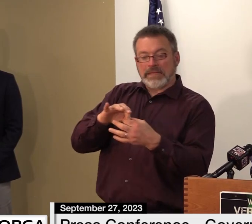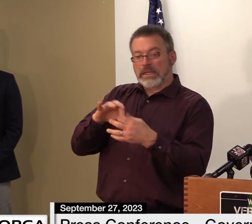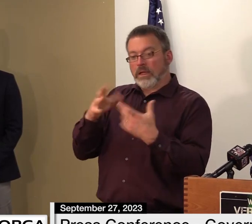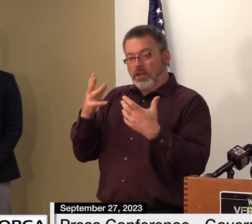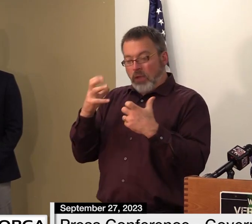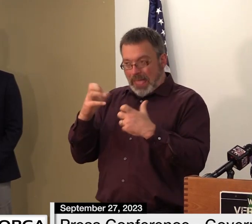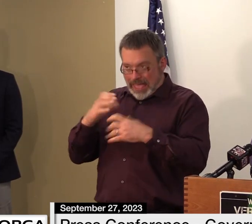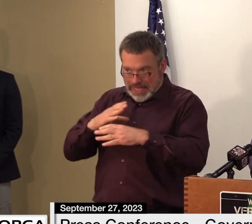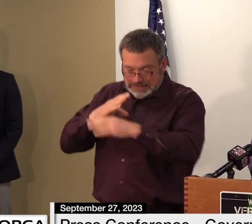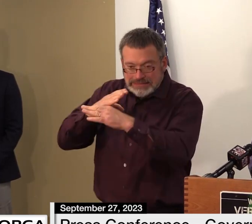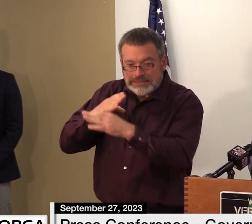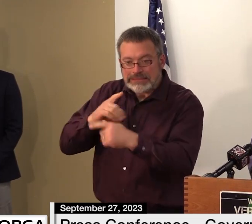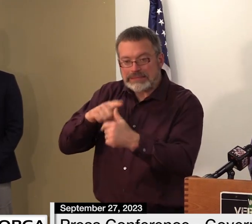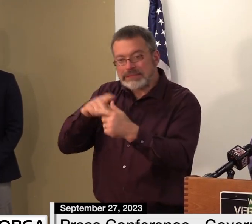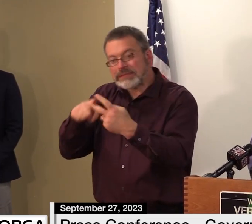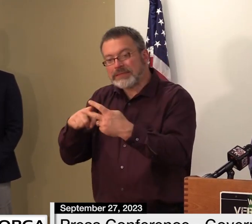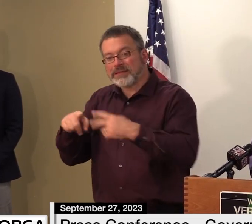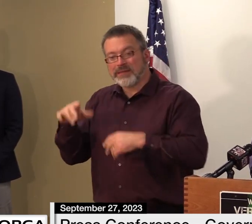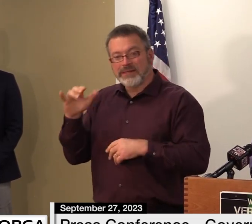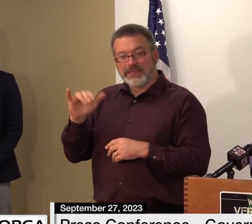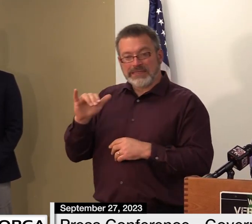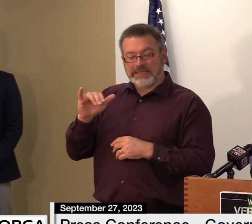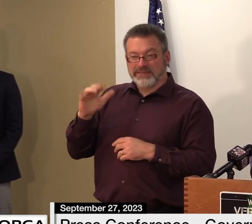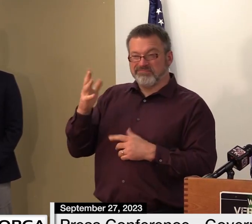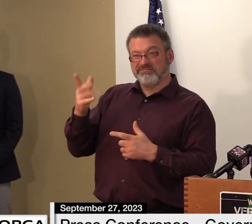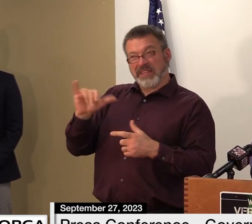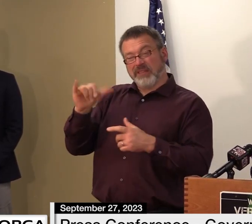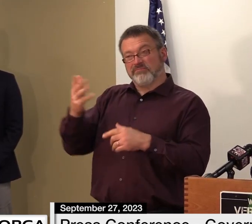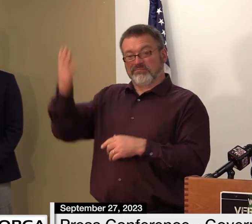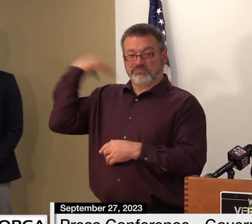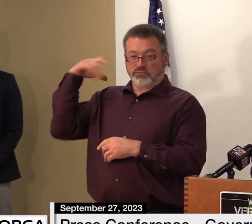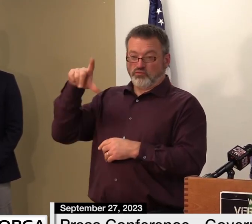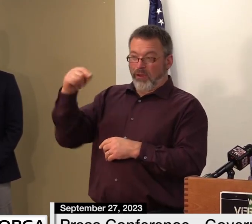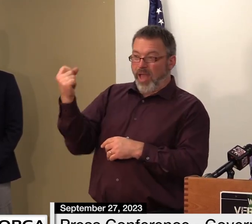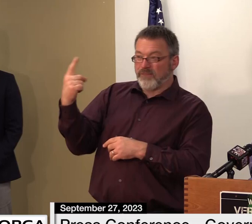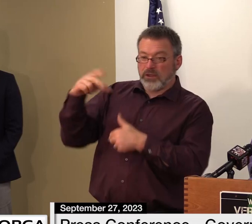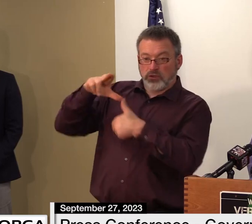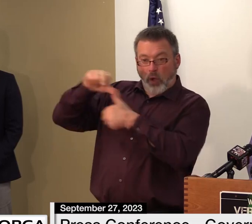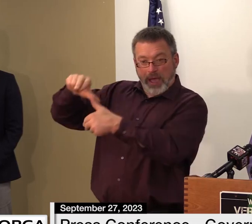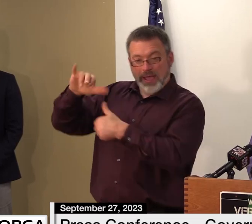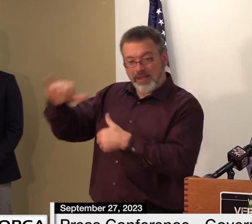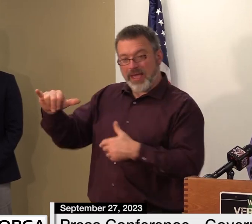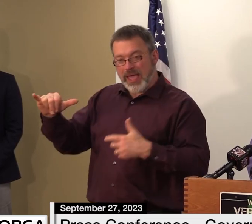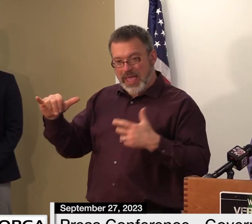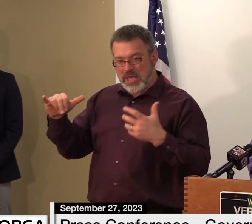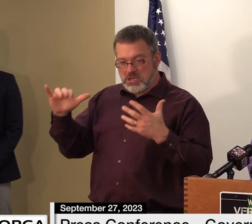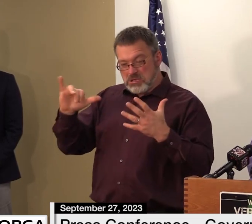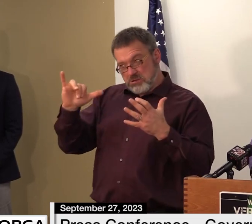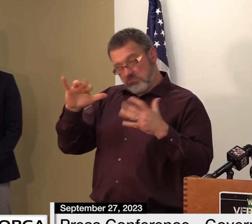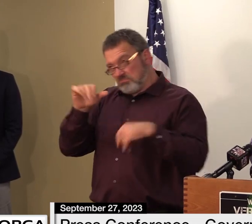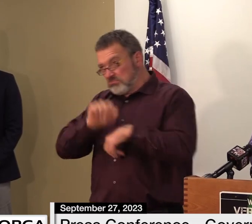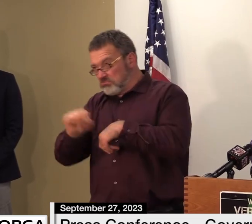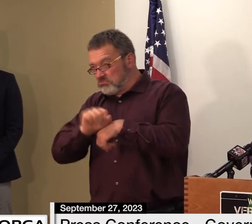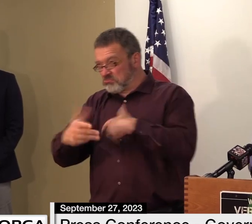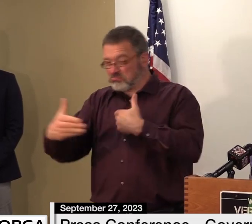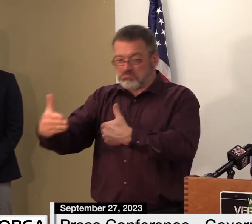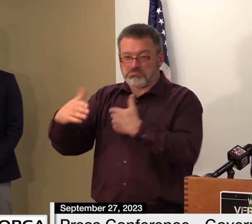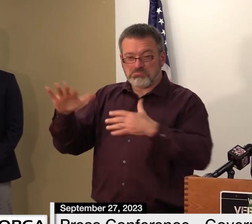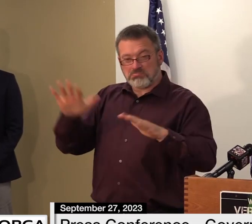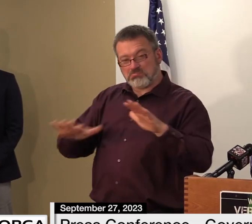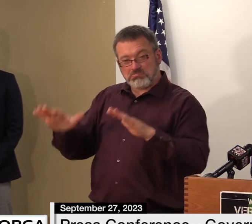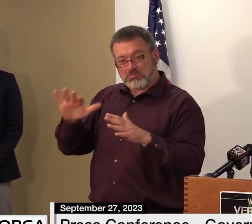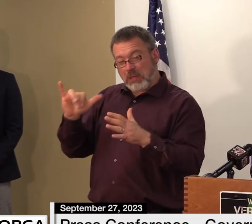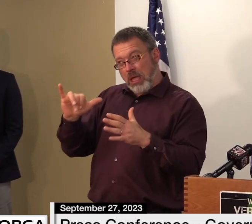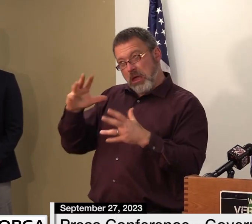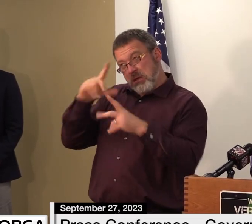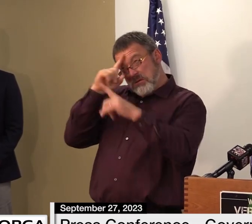is on the same size and scope as Irene. So I think it's in that same ballpark, but beyond that general statement,